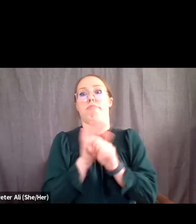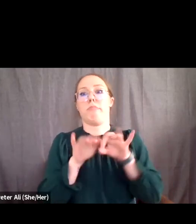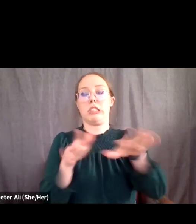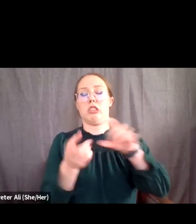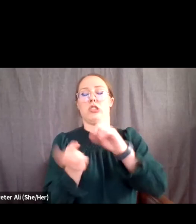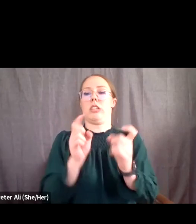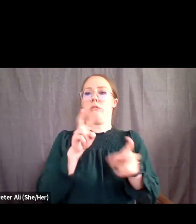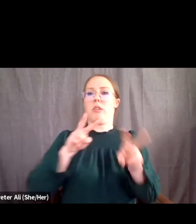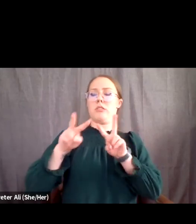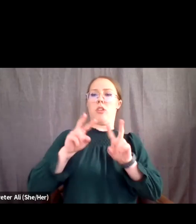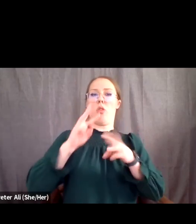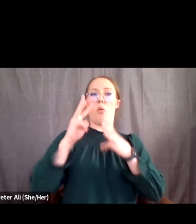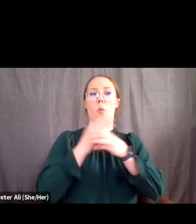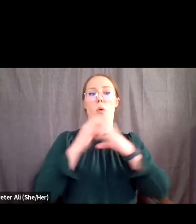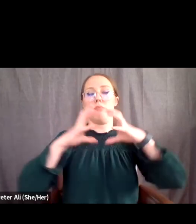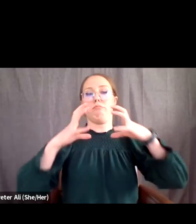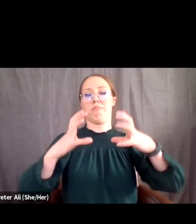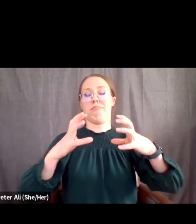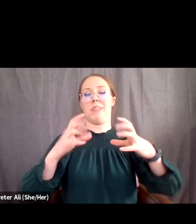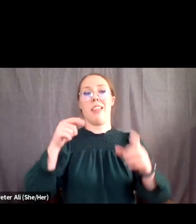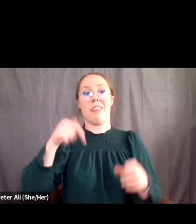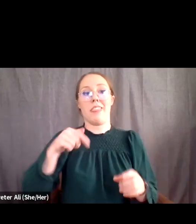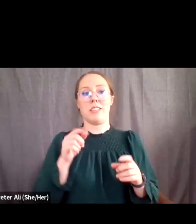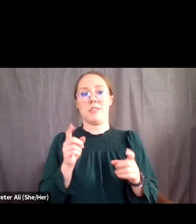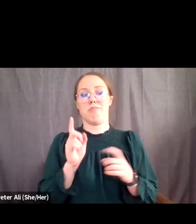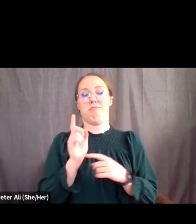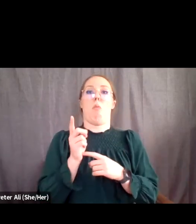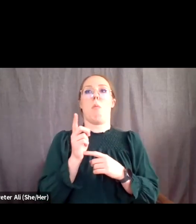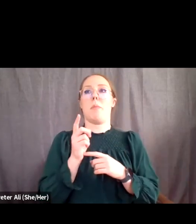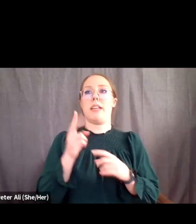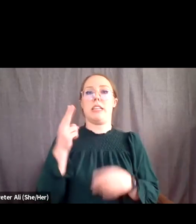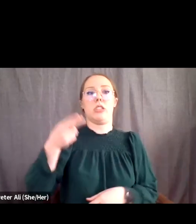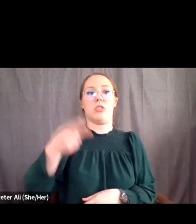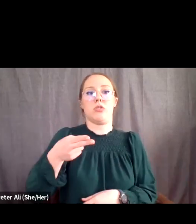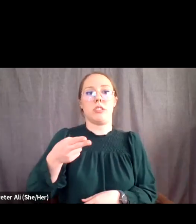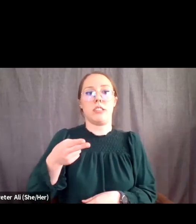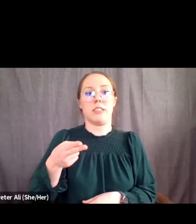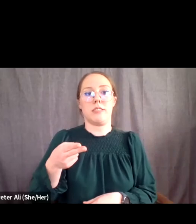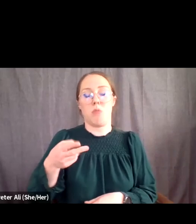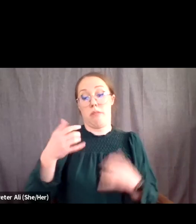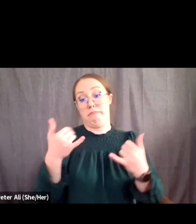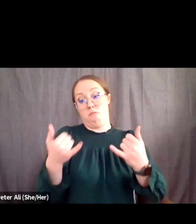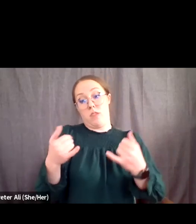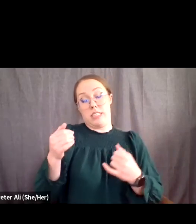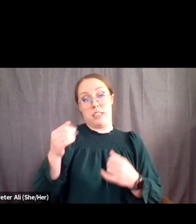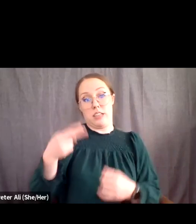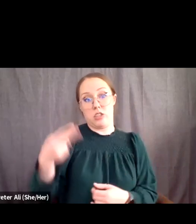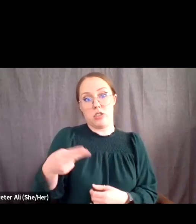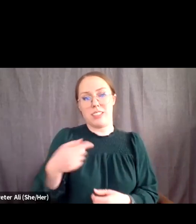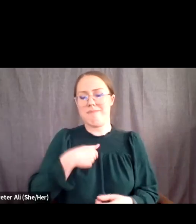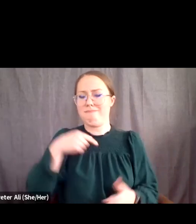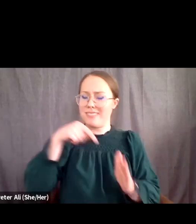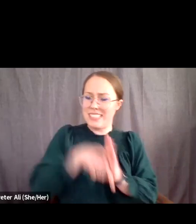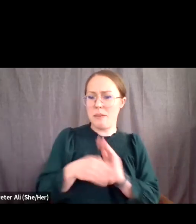This moment in history, perhaps the most consequential in modern history, it deepened my belief and my resolve